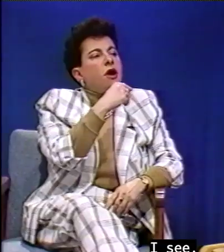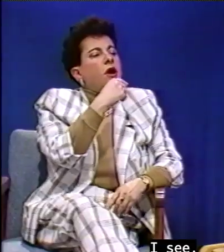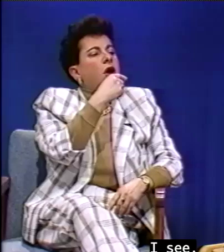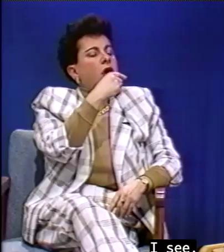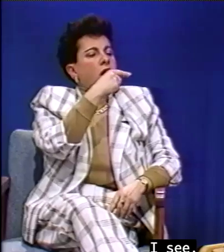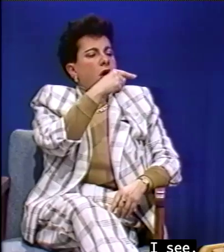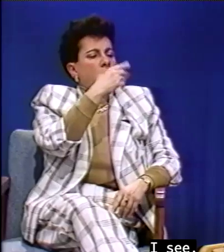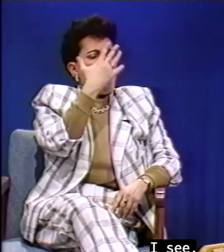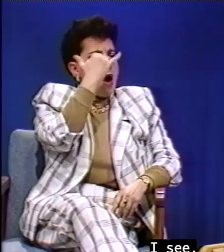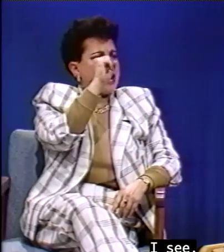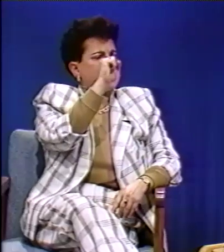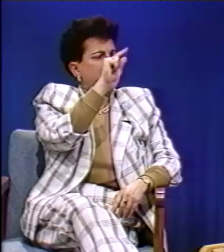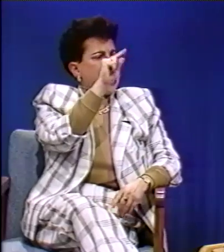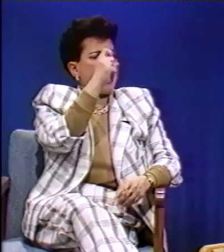I see.